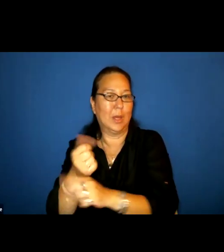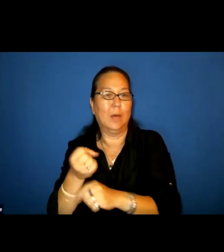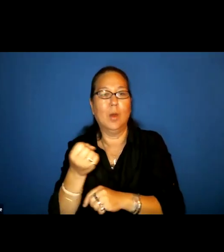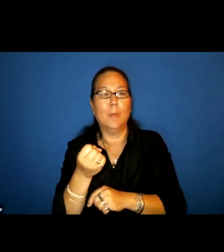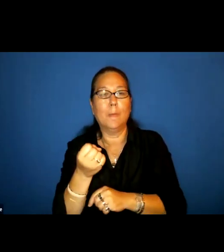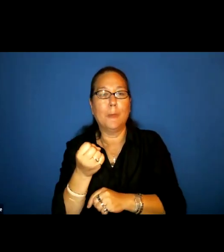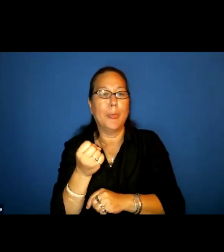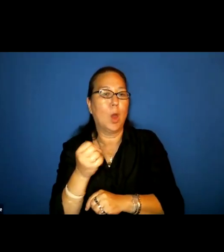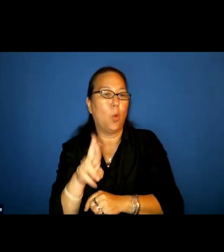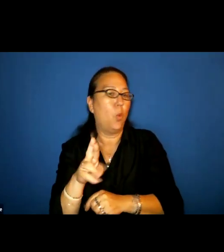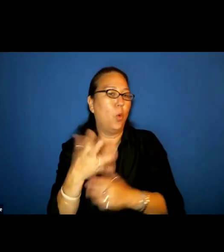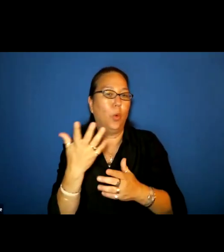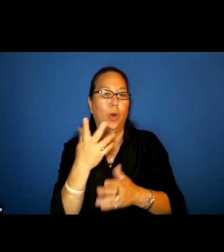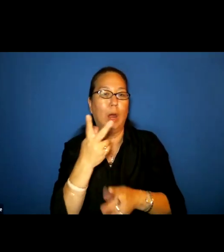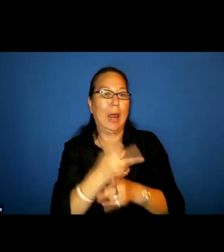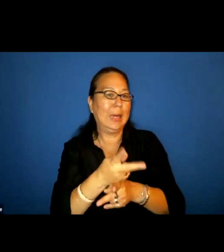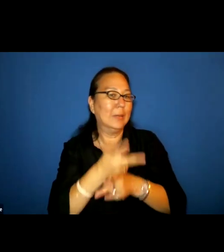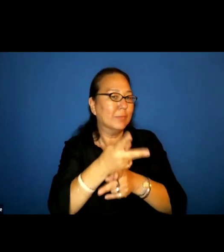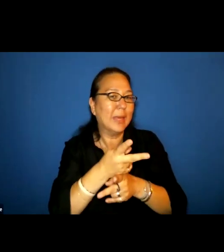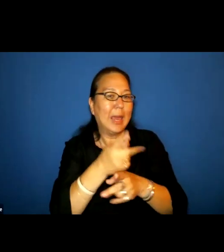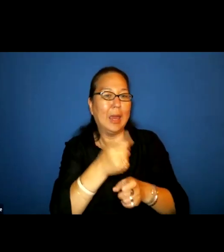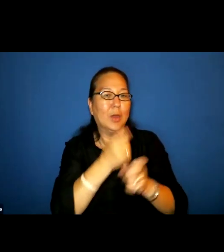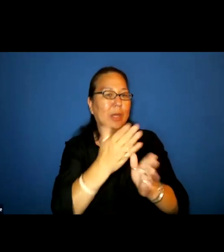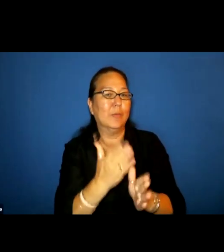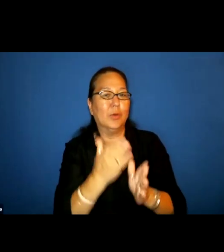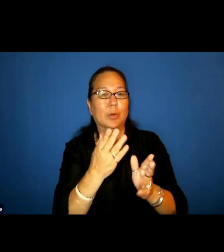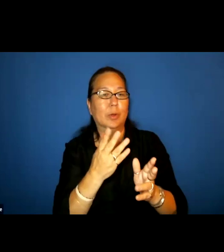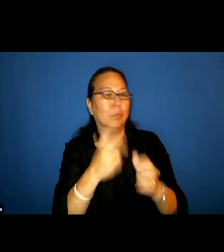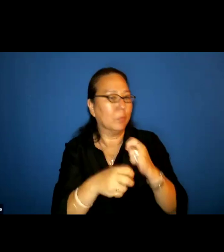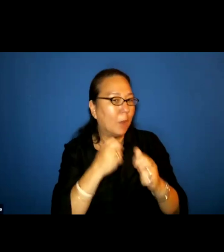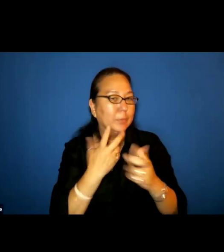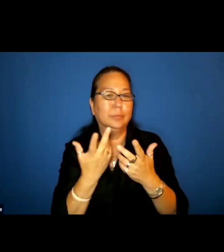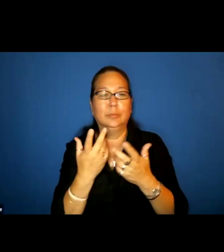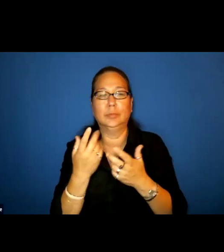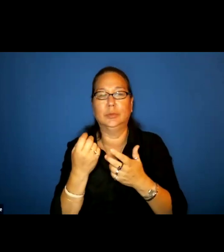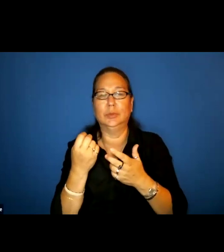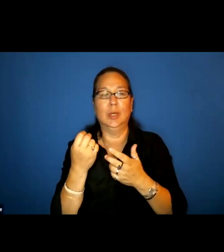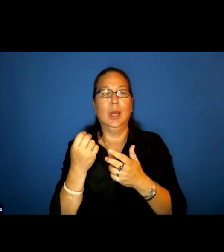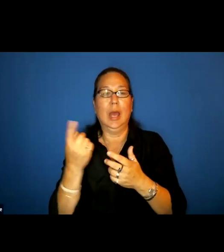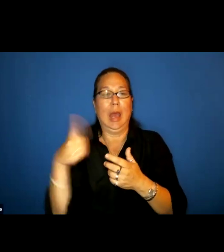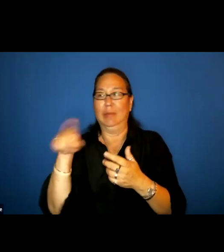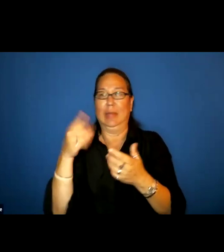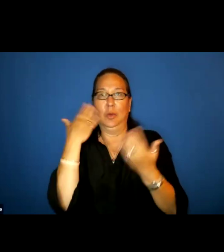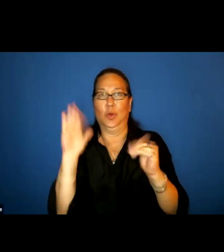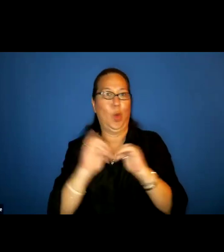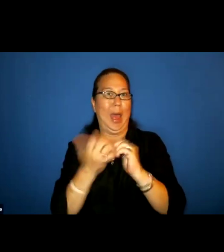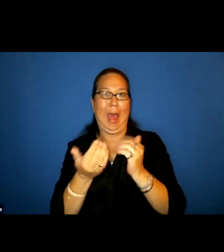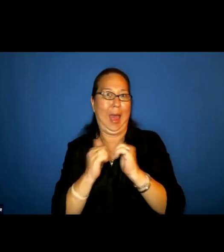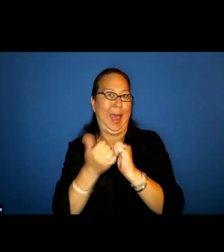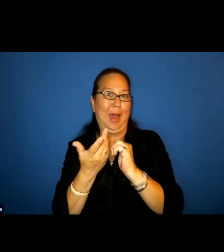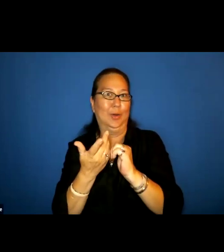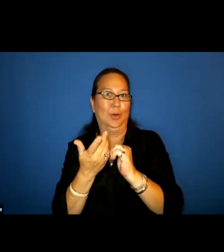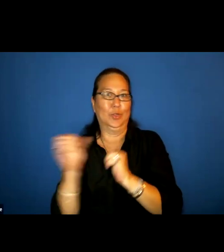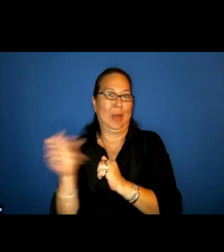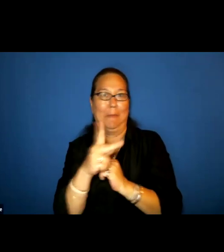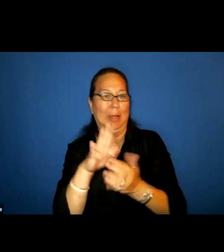re-engage. Because of this work, we're seeing a decrease in chronic absenteeism, while many other districts statewide and nationally